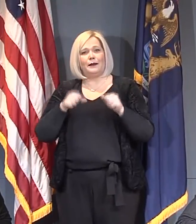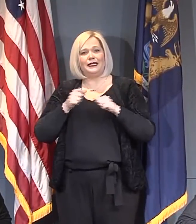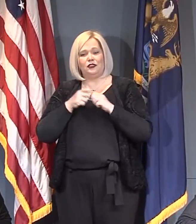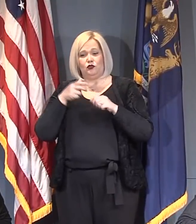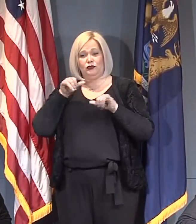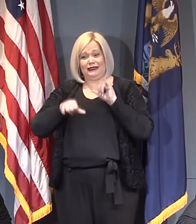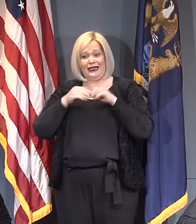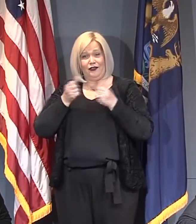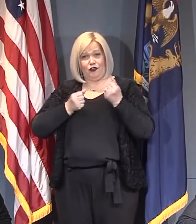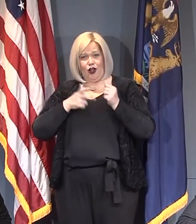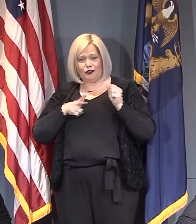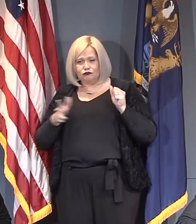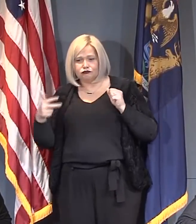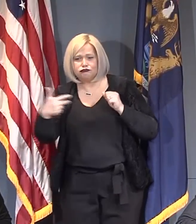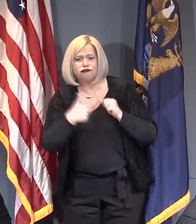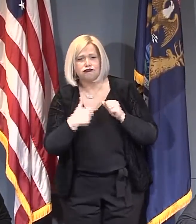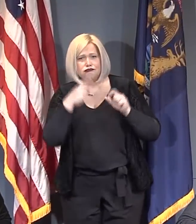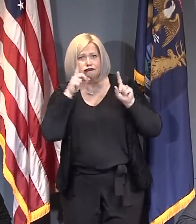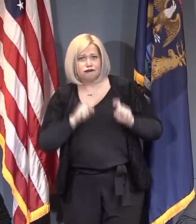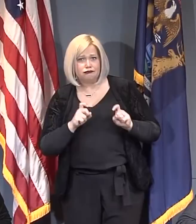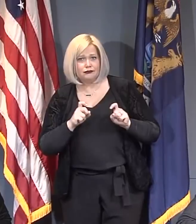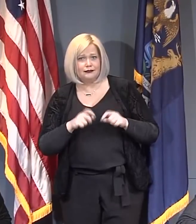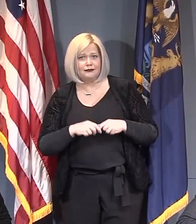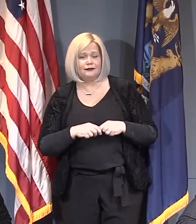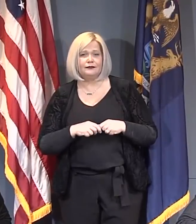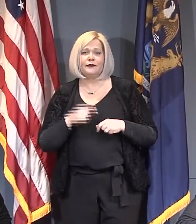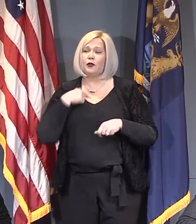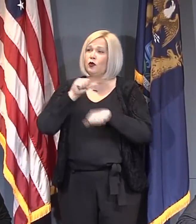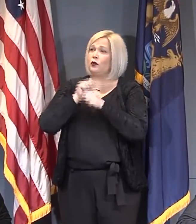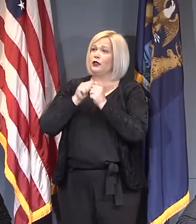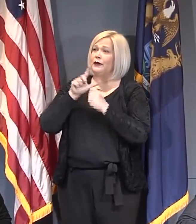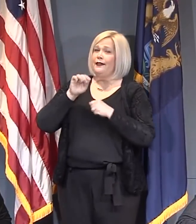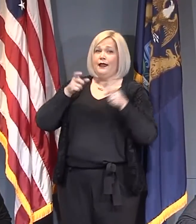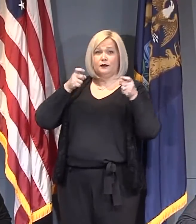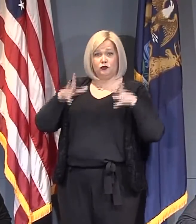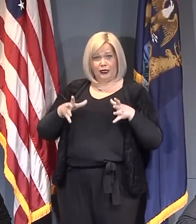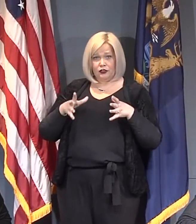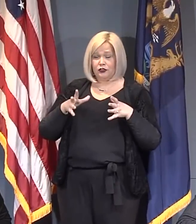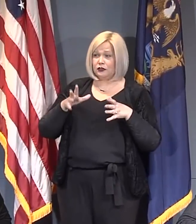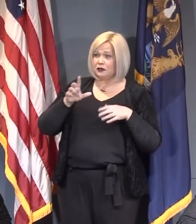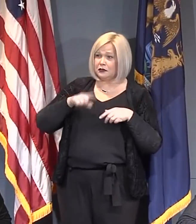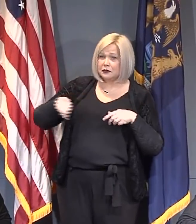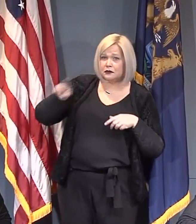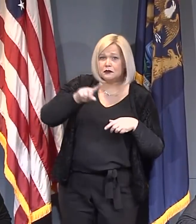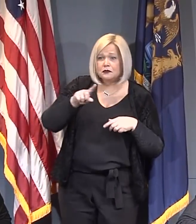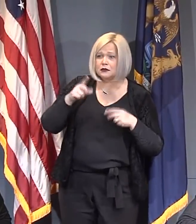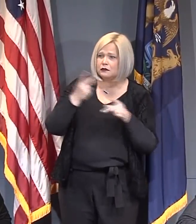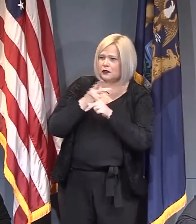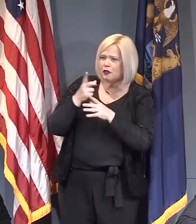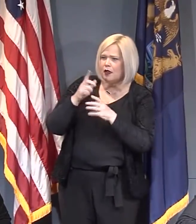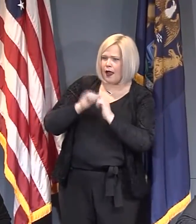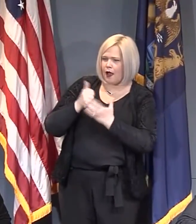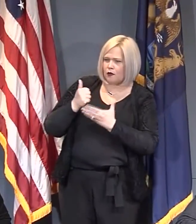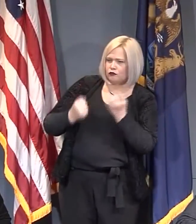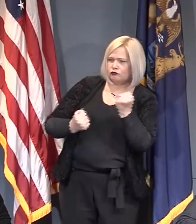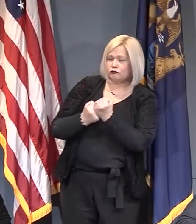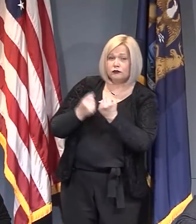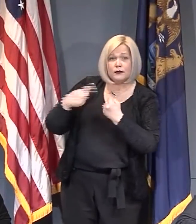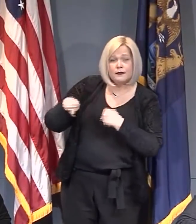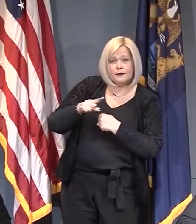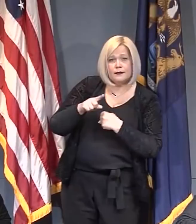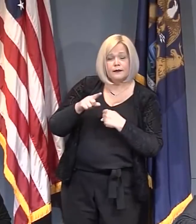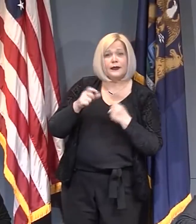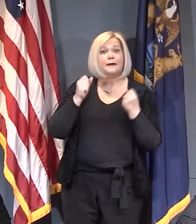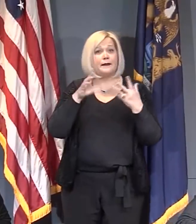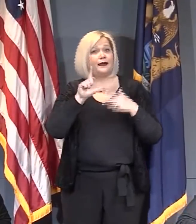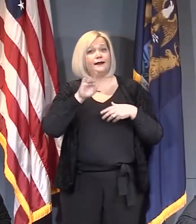week. We continue to work with our lab directors across the state to understand what the challenges are. We know that there are many labs